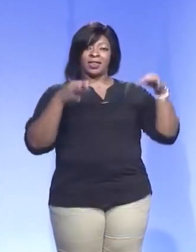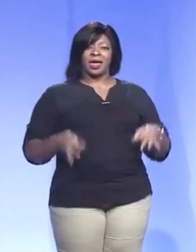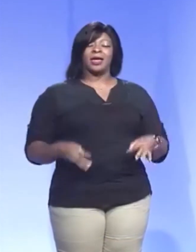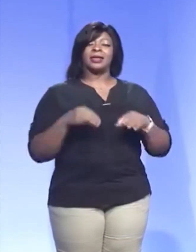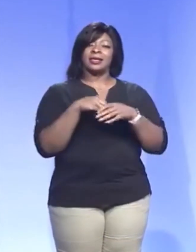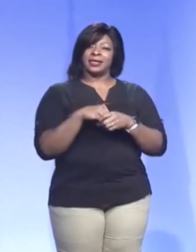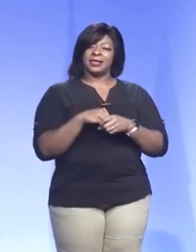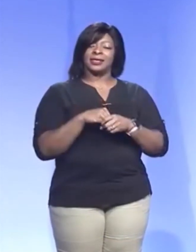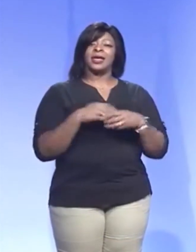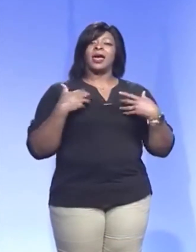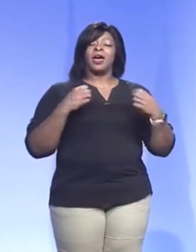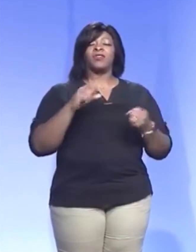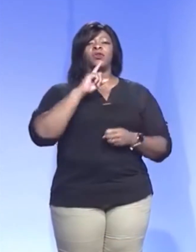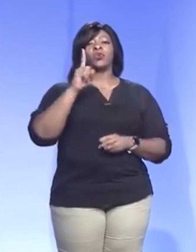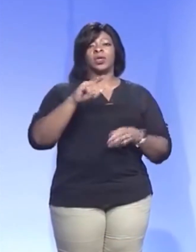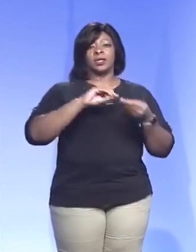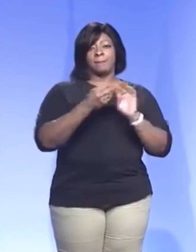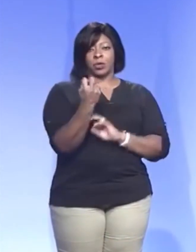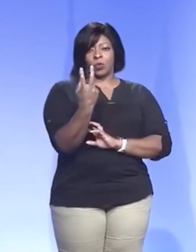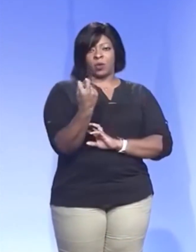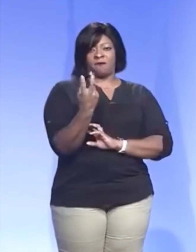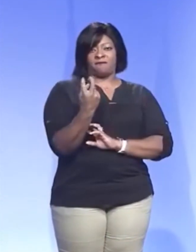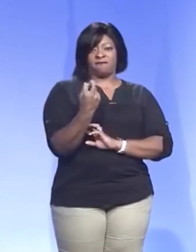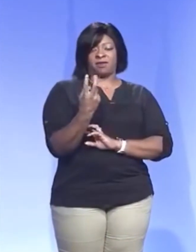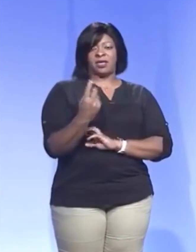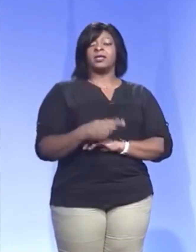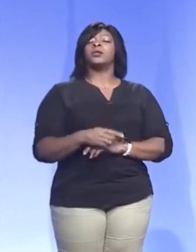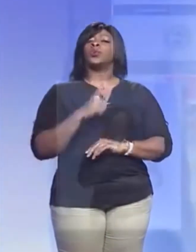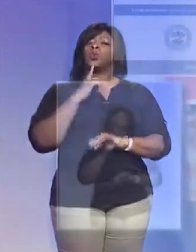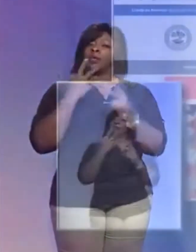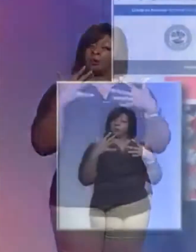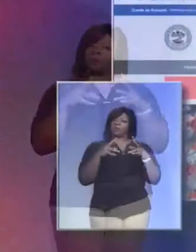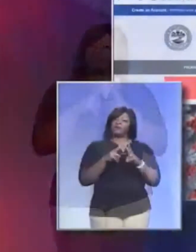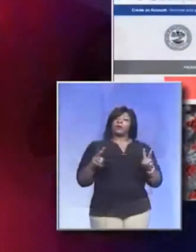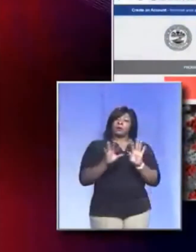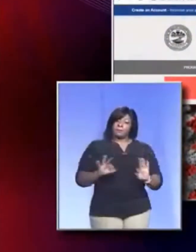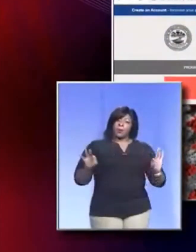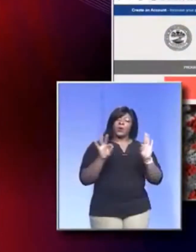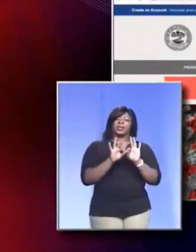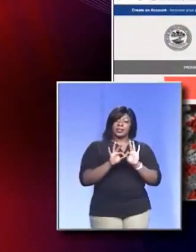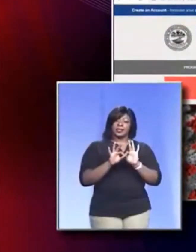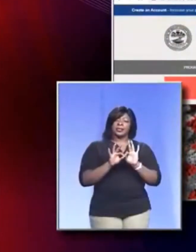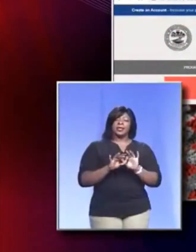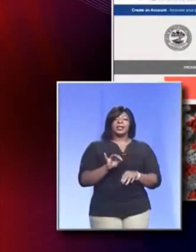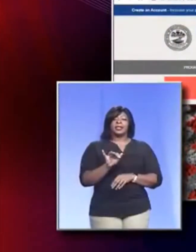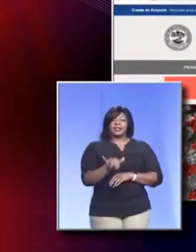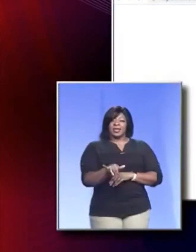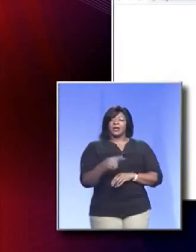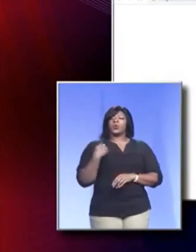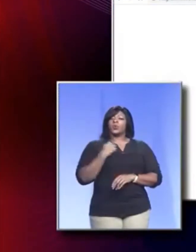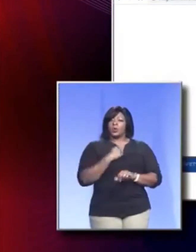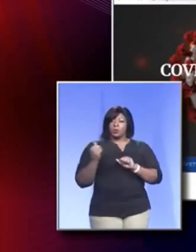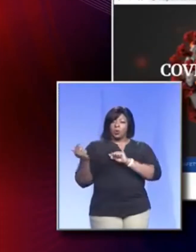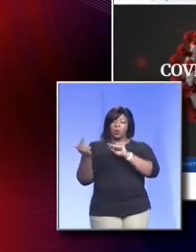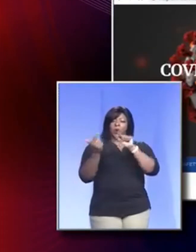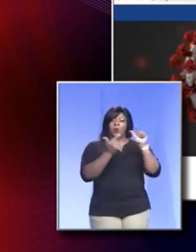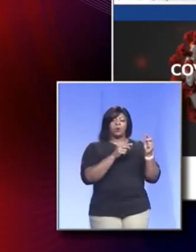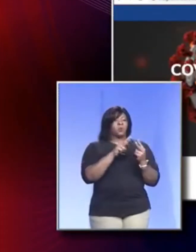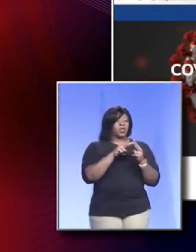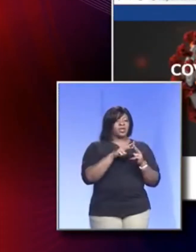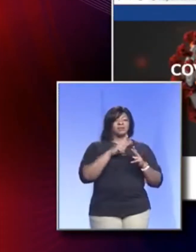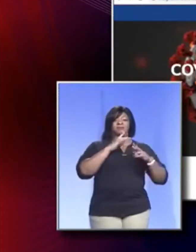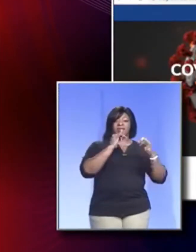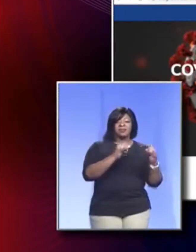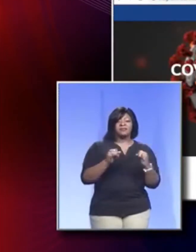the Health Directive number 12. It's very important that we all, whether you're